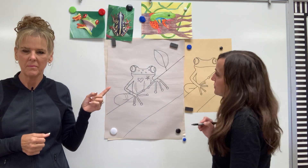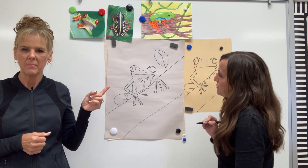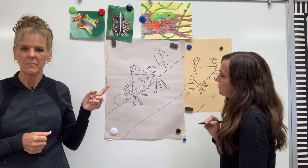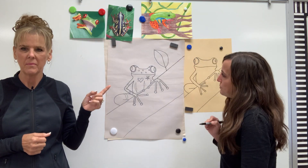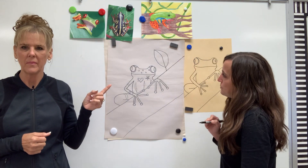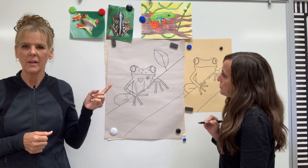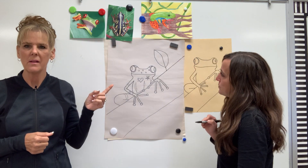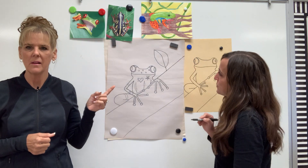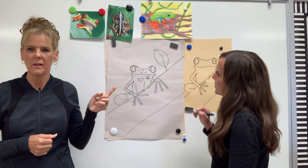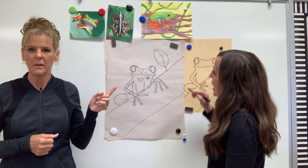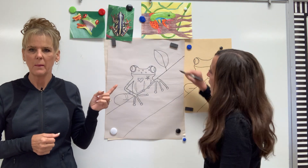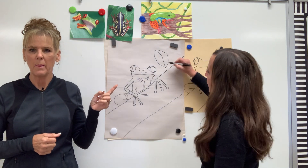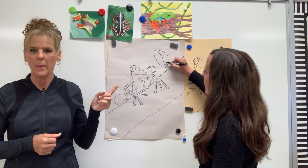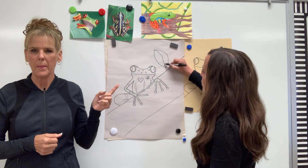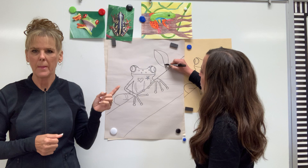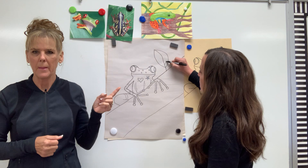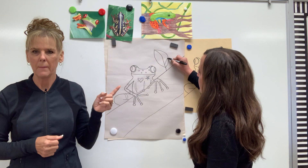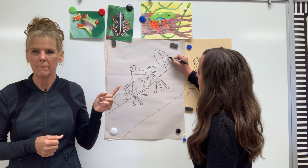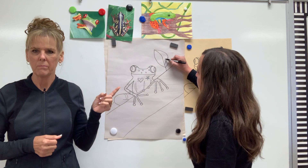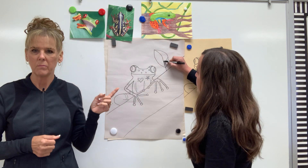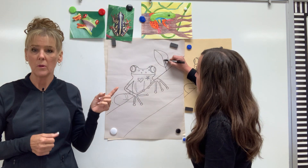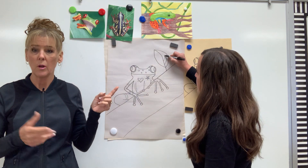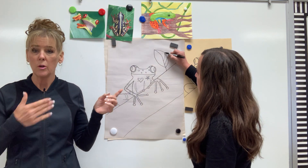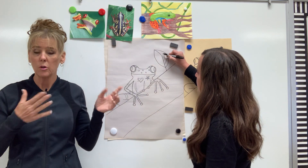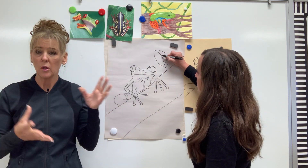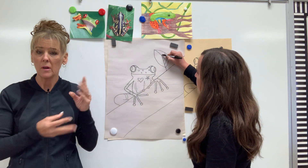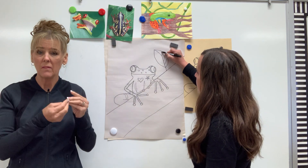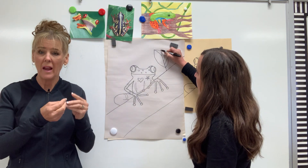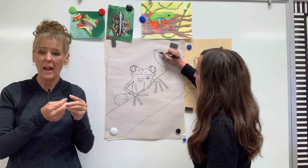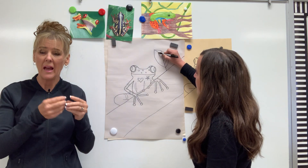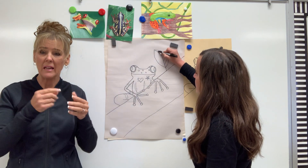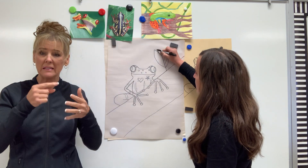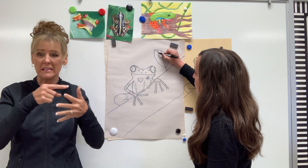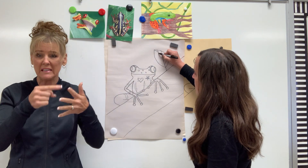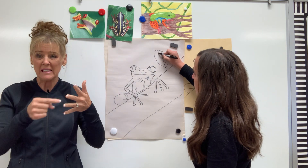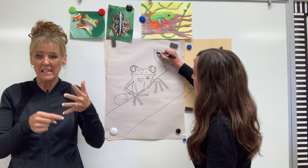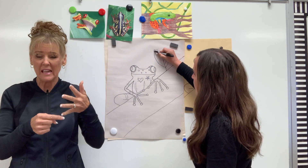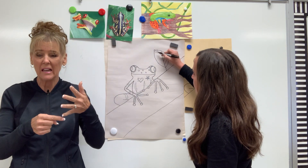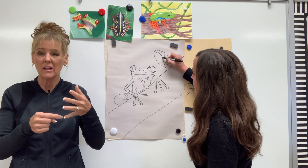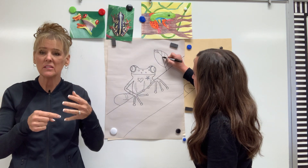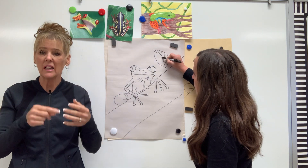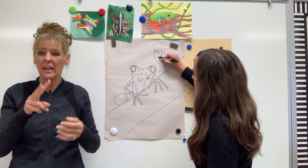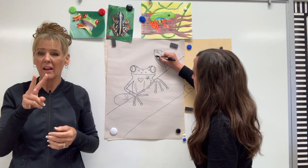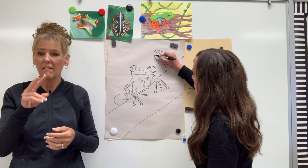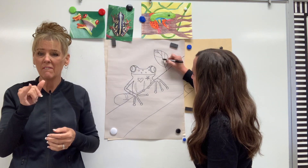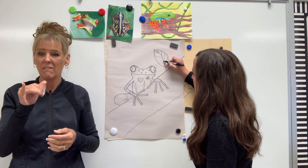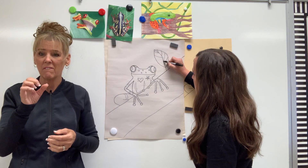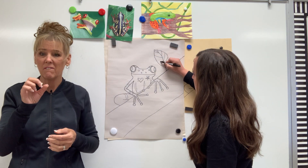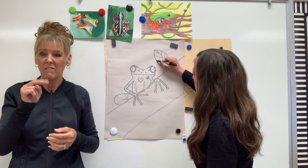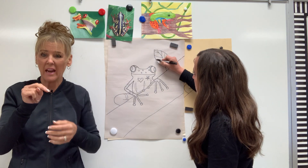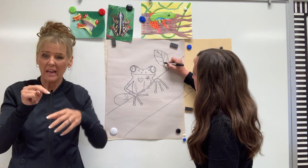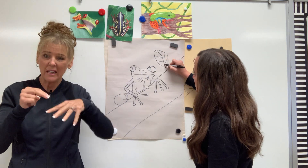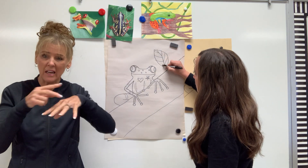touch. And you could even add the detail of some veins in your leaf.